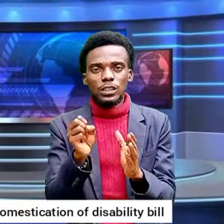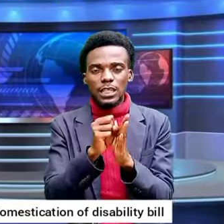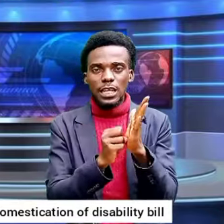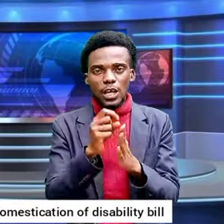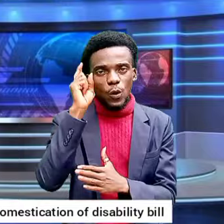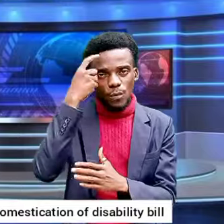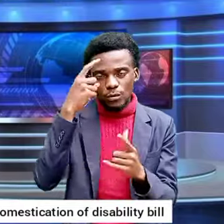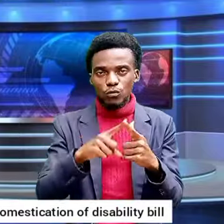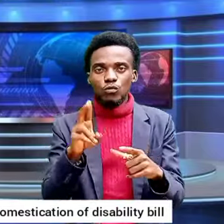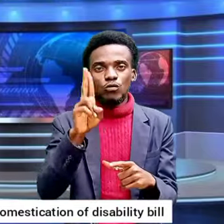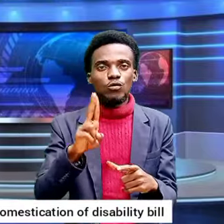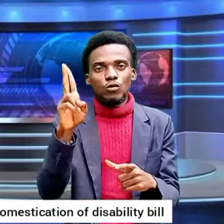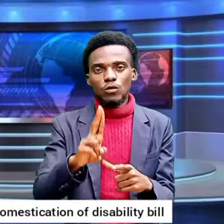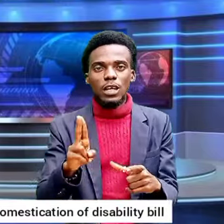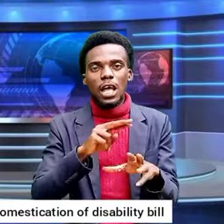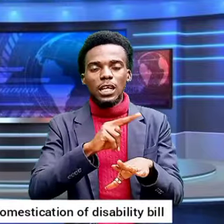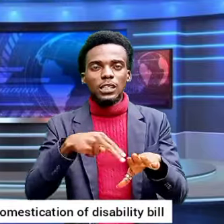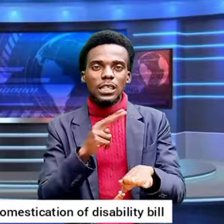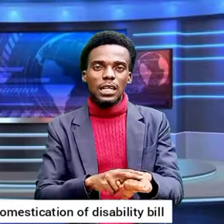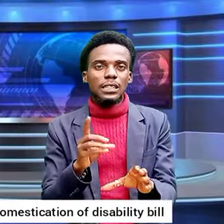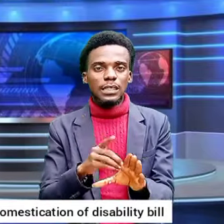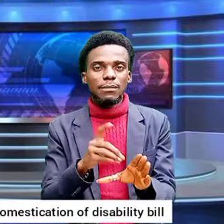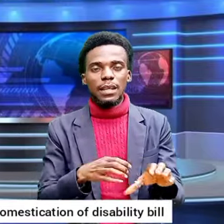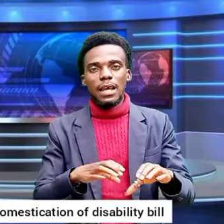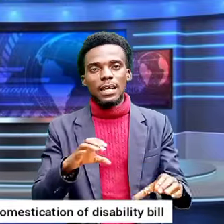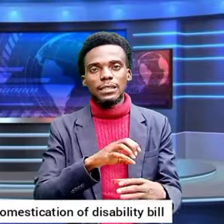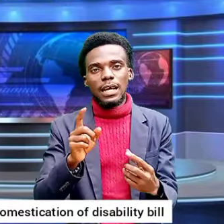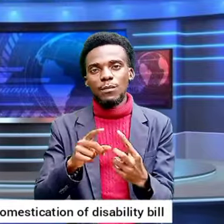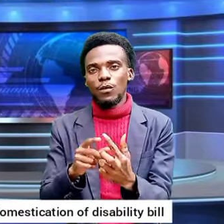National Disability Act, among others.